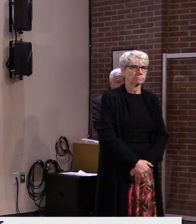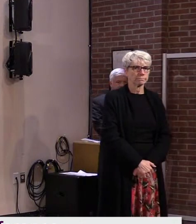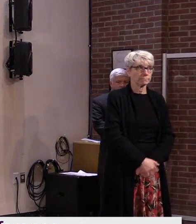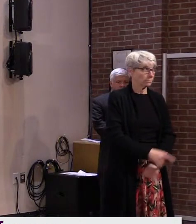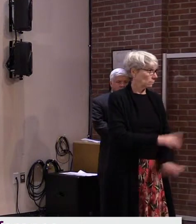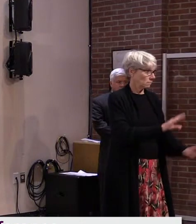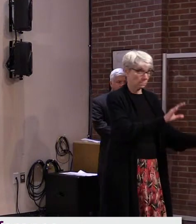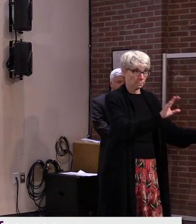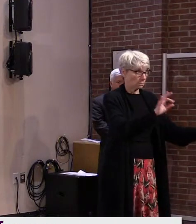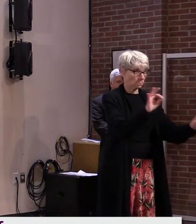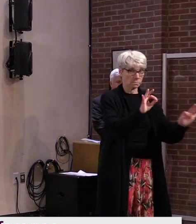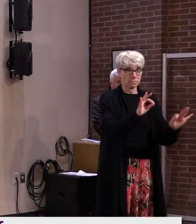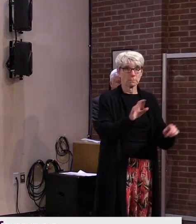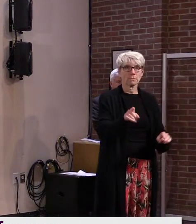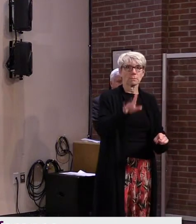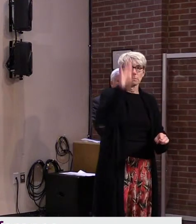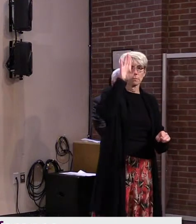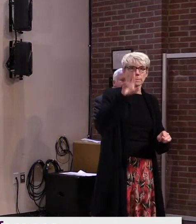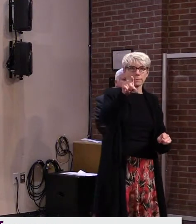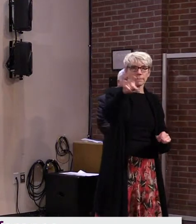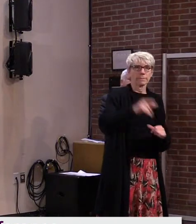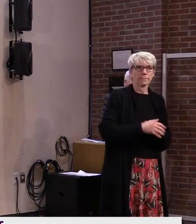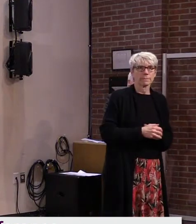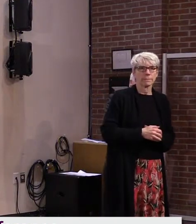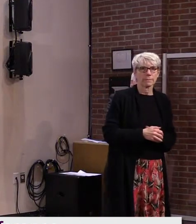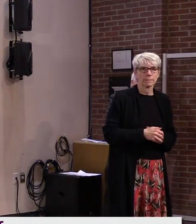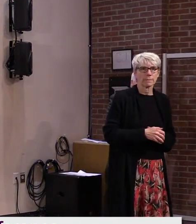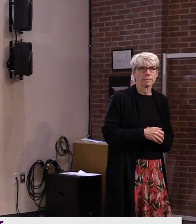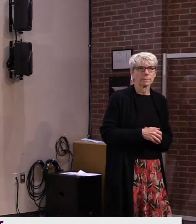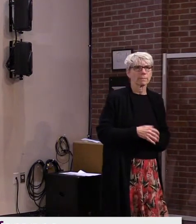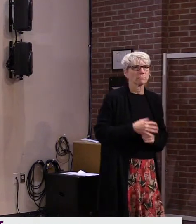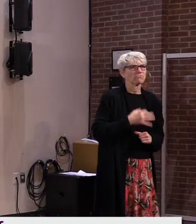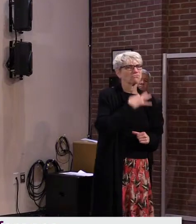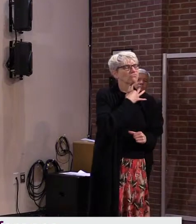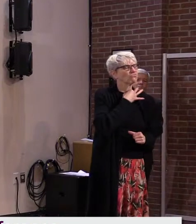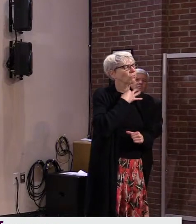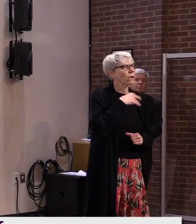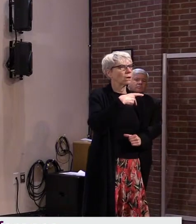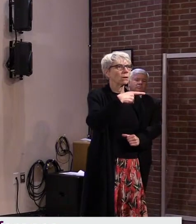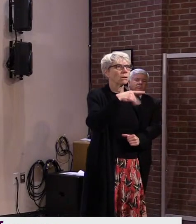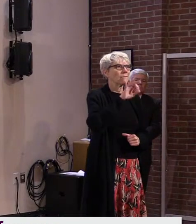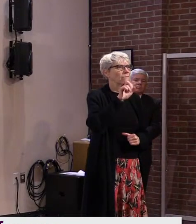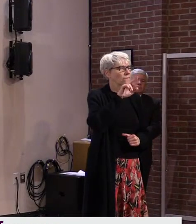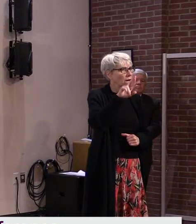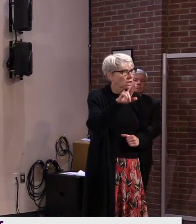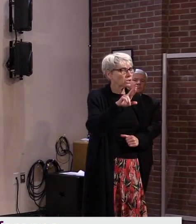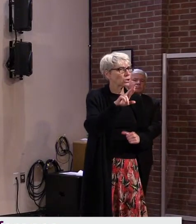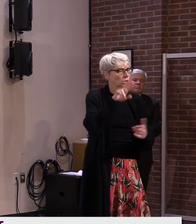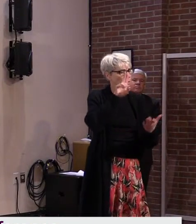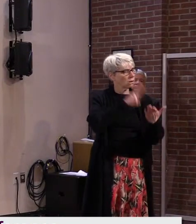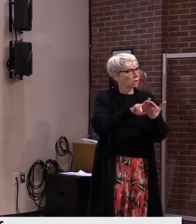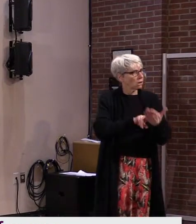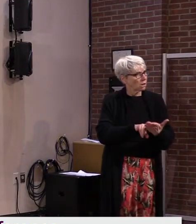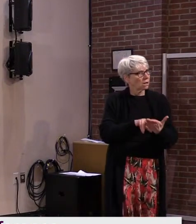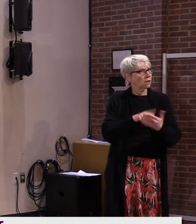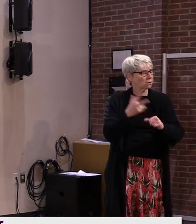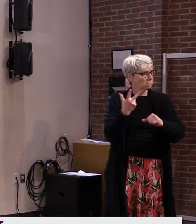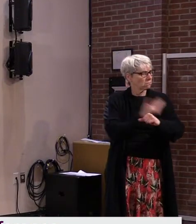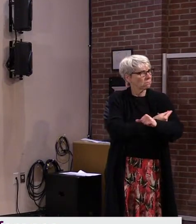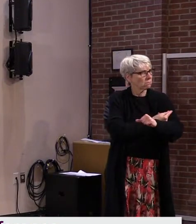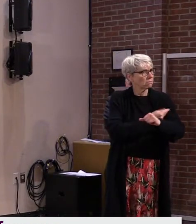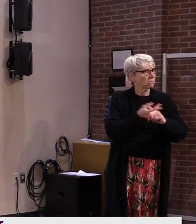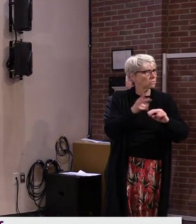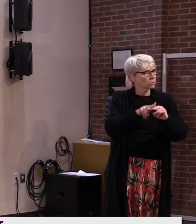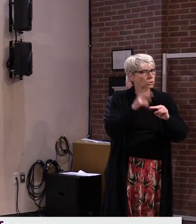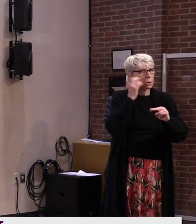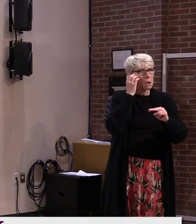Can you talk about demand for the booster shots? Is that about what you're looking for? Can you put that 2,000 into context? Yeah, we weren't